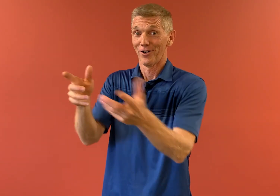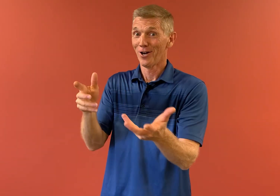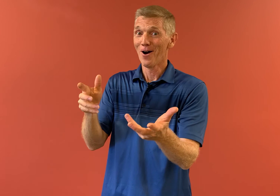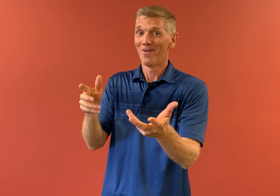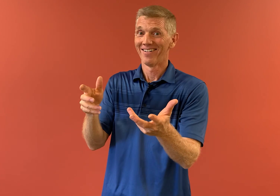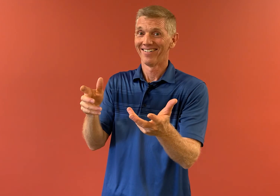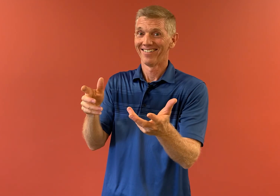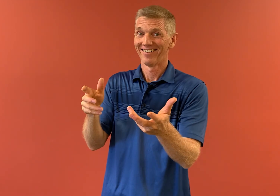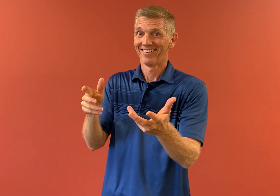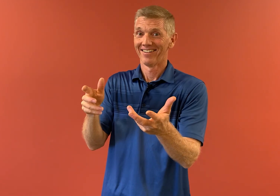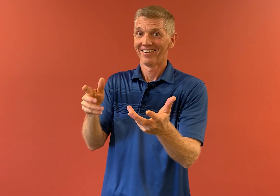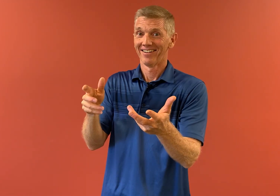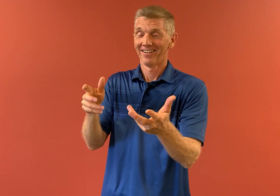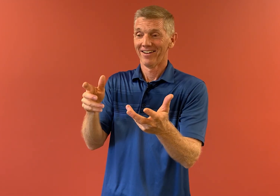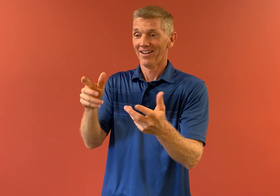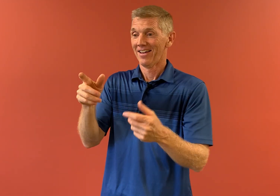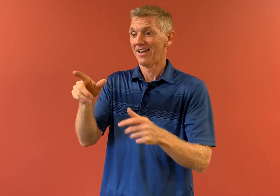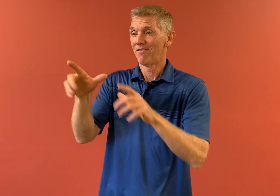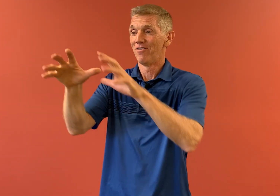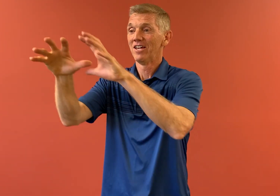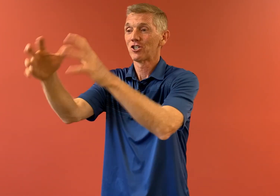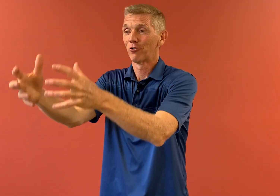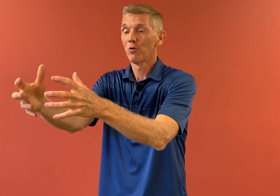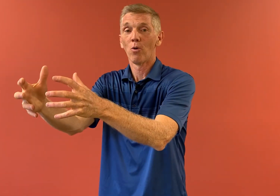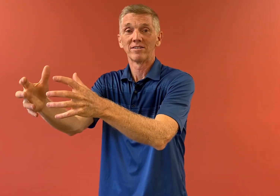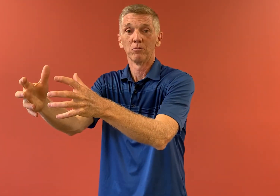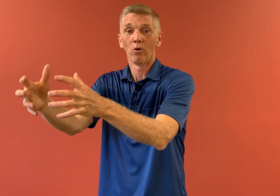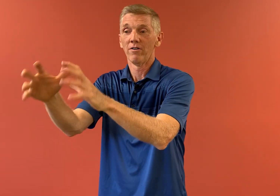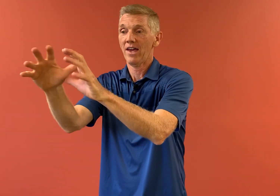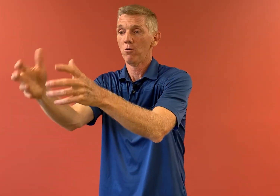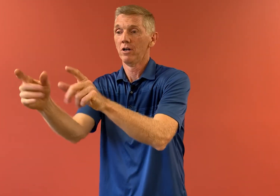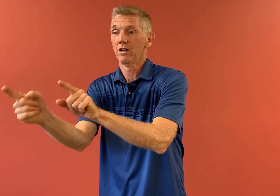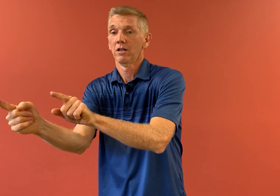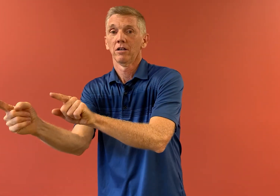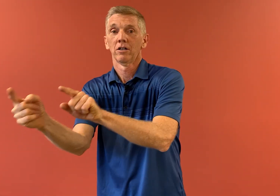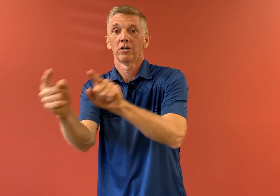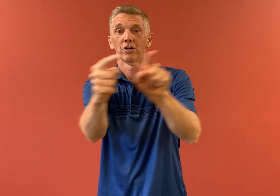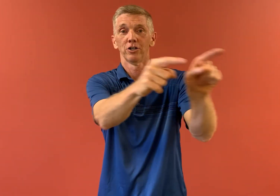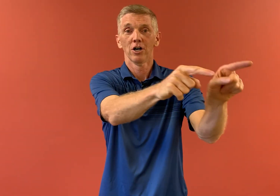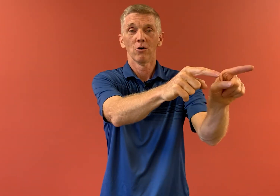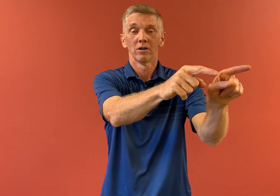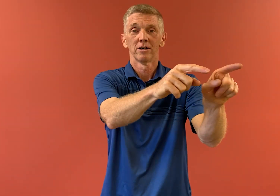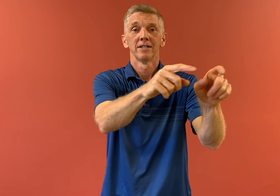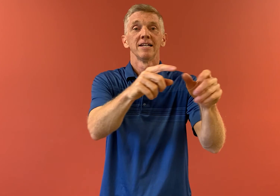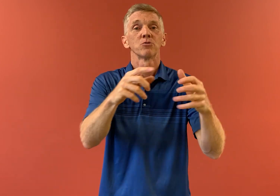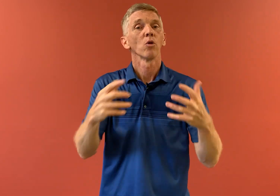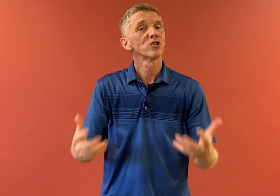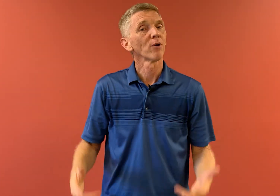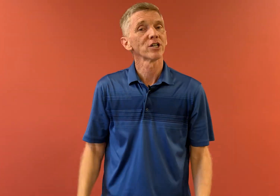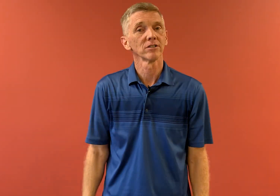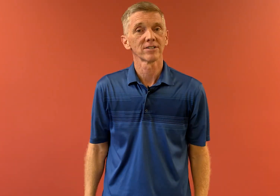go. If this group went somewhere, they would go. It's one of those directional